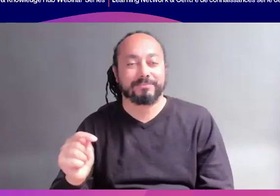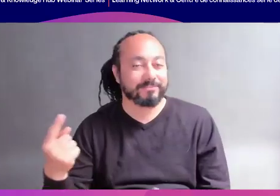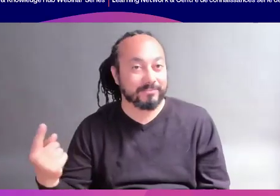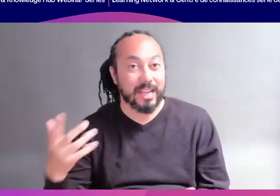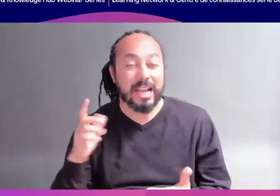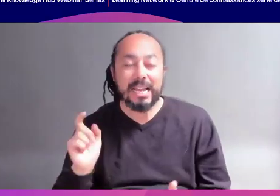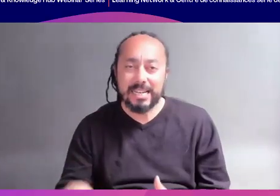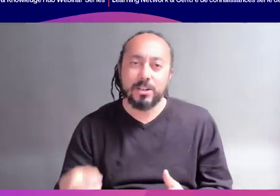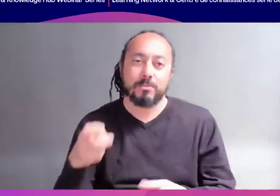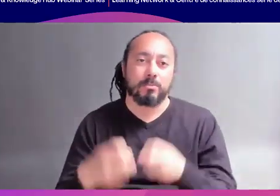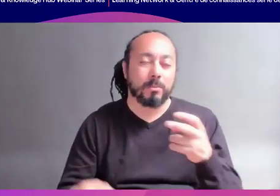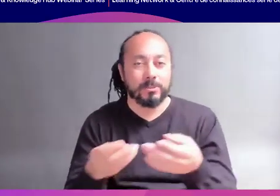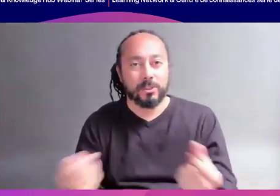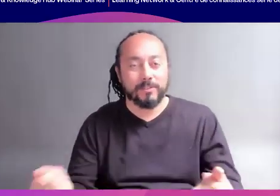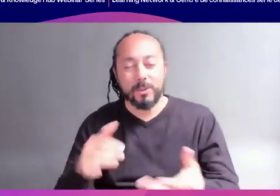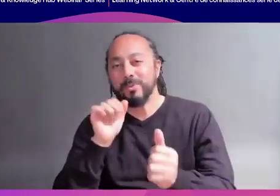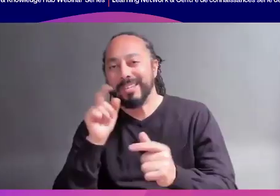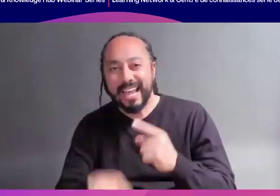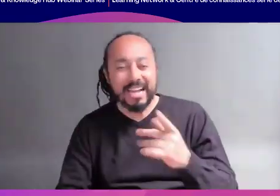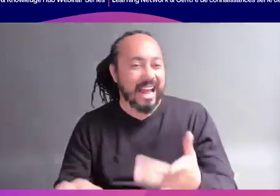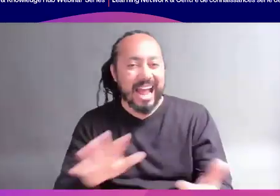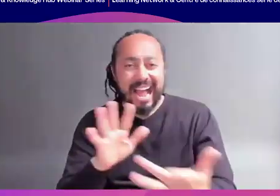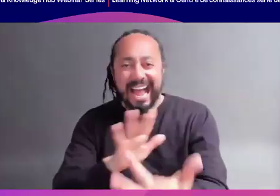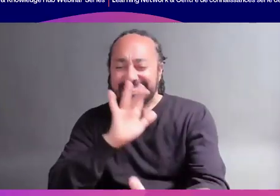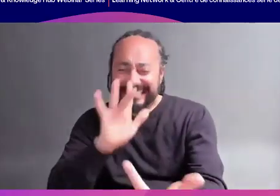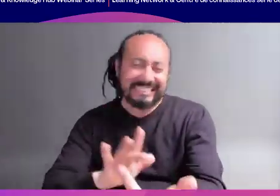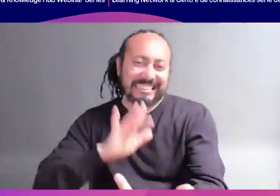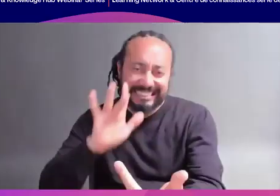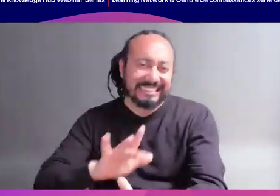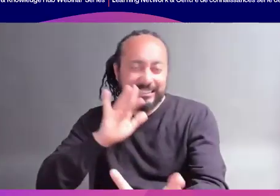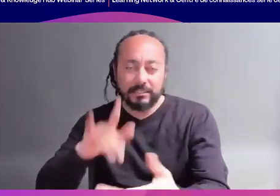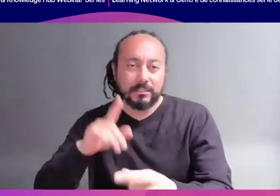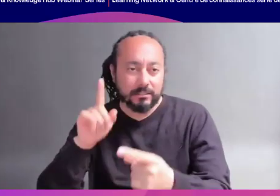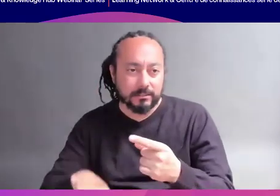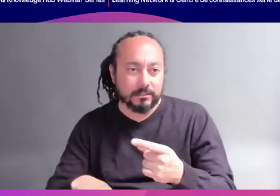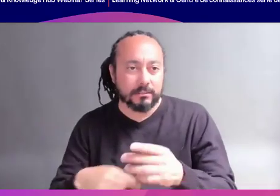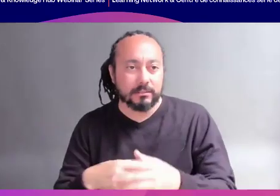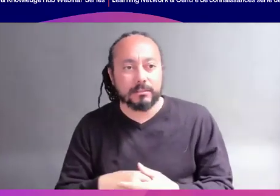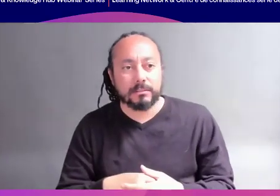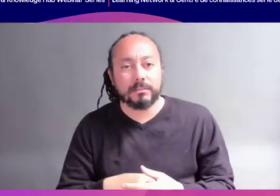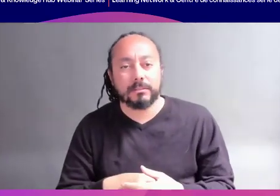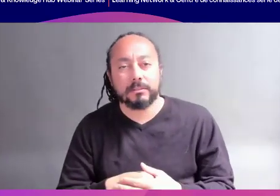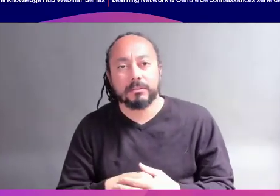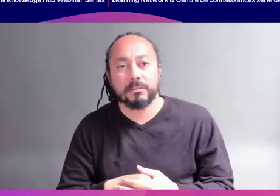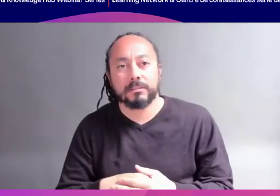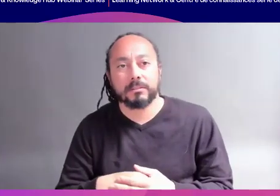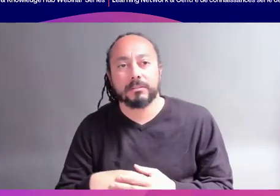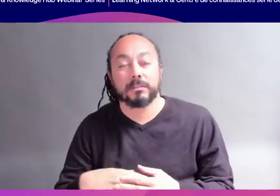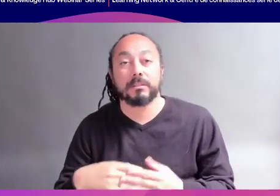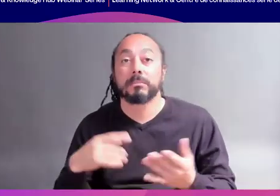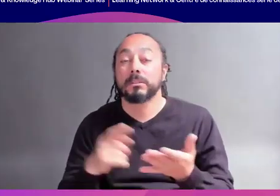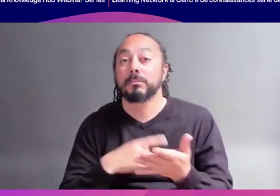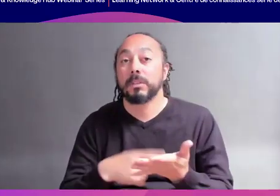just need a problem solved and you can't get to anybody. And like, the cost saving is fantastic and reaching new populations